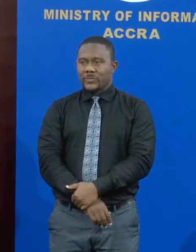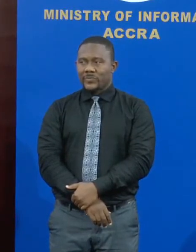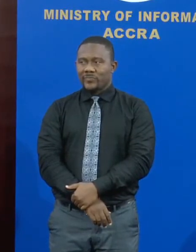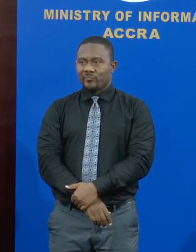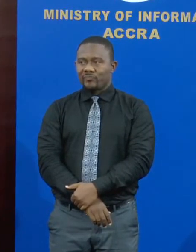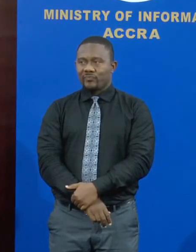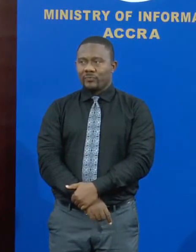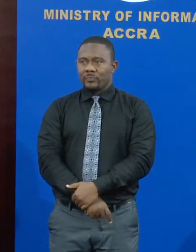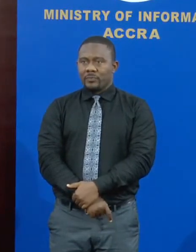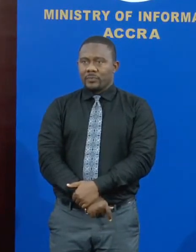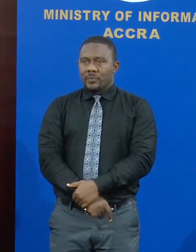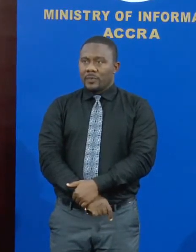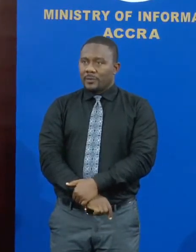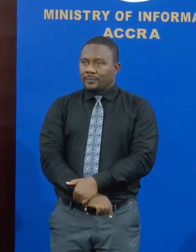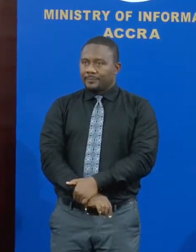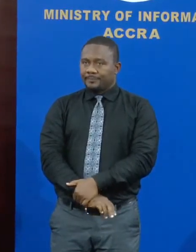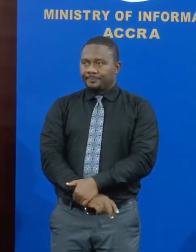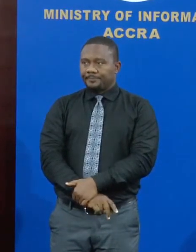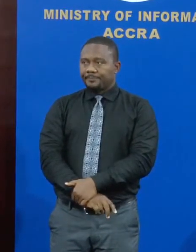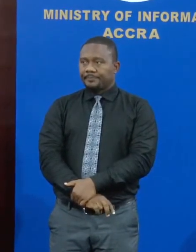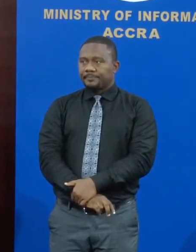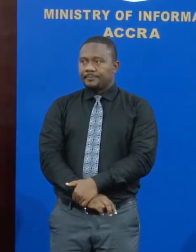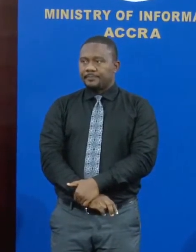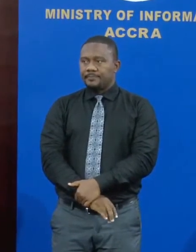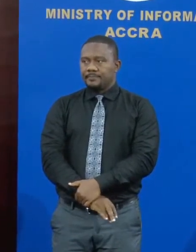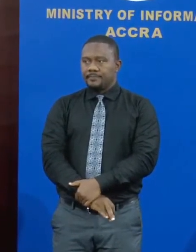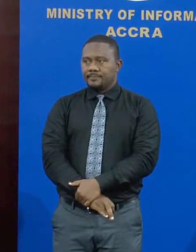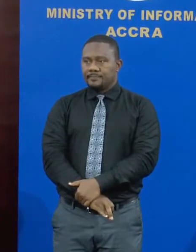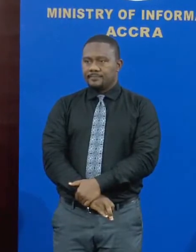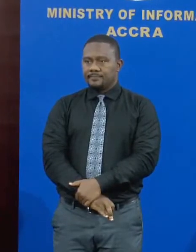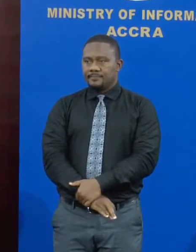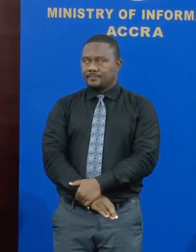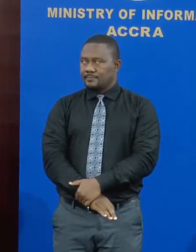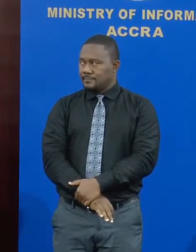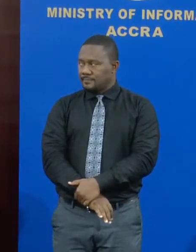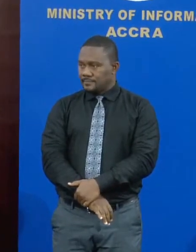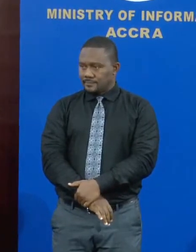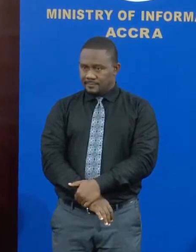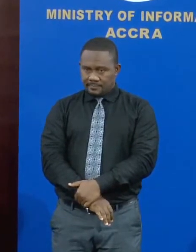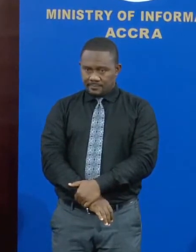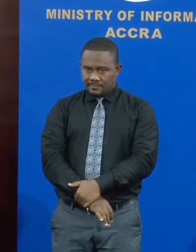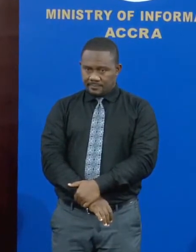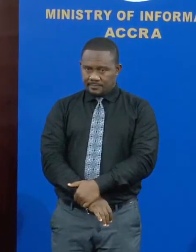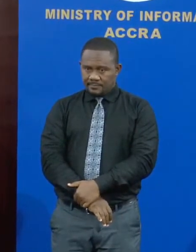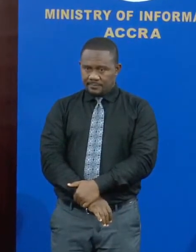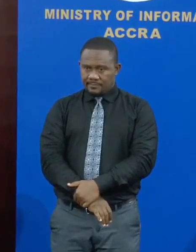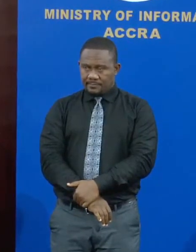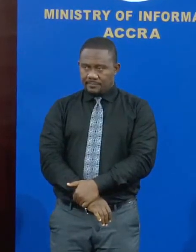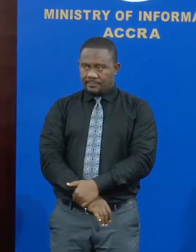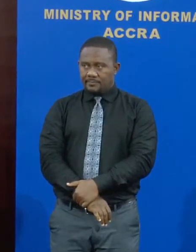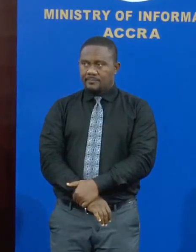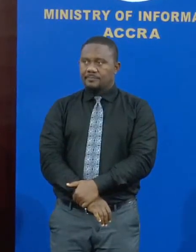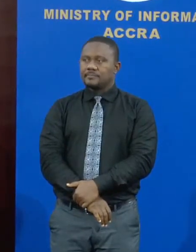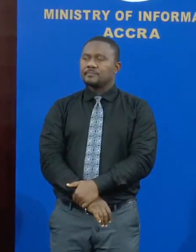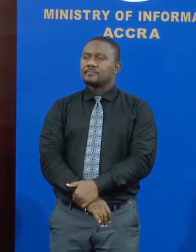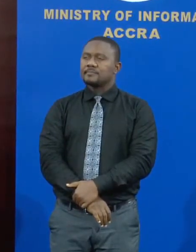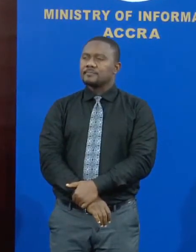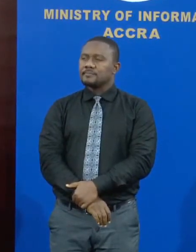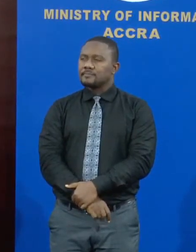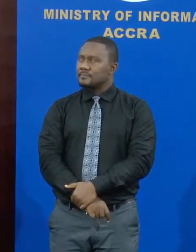Okay. Yeah, thank you. My name is Atamensa from Ghana News